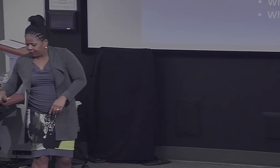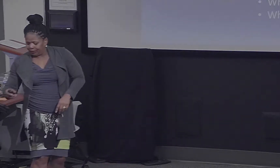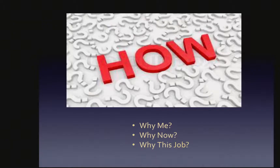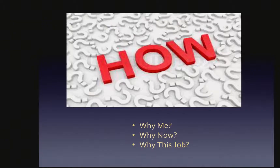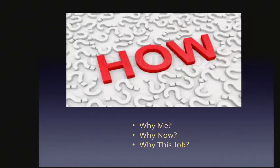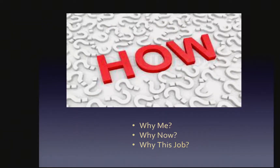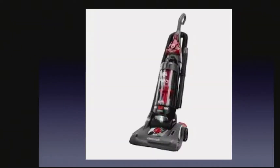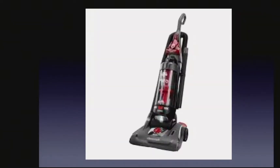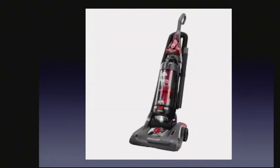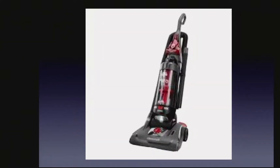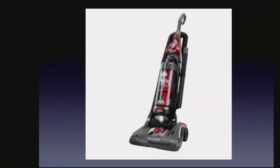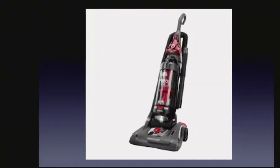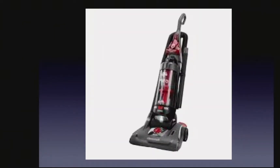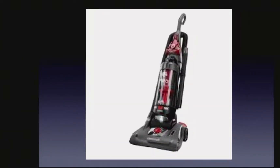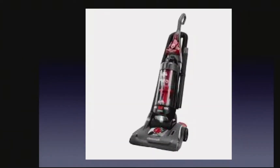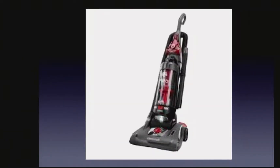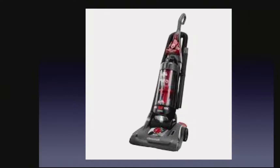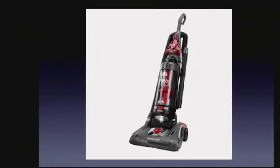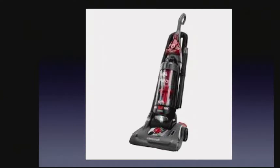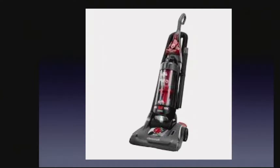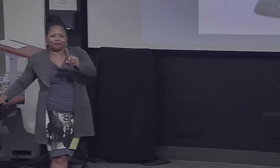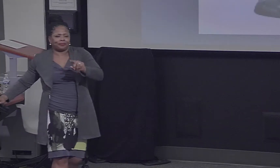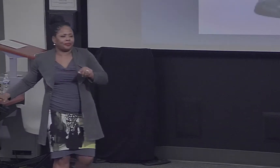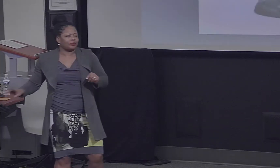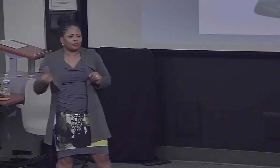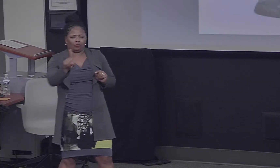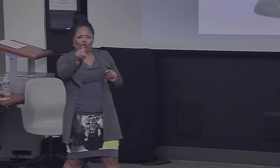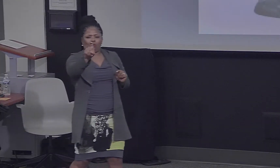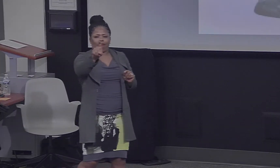So to get to some of those answers,